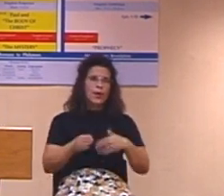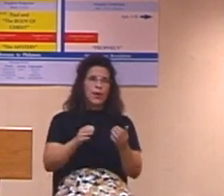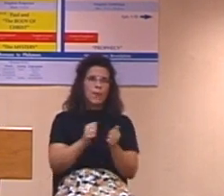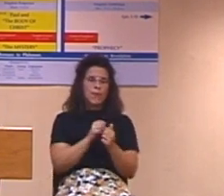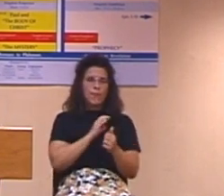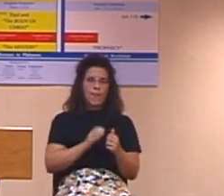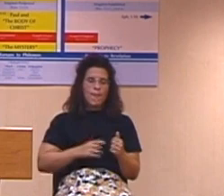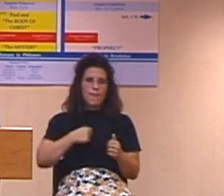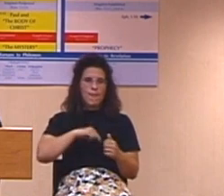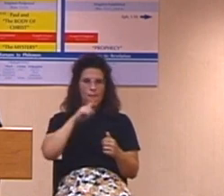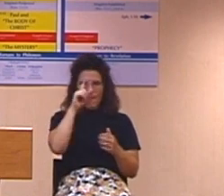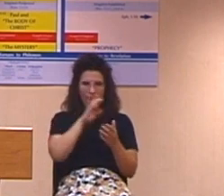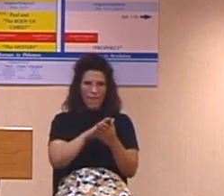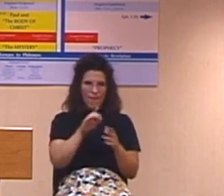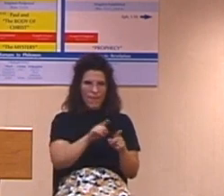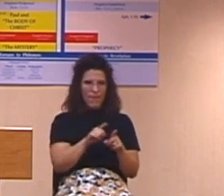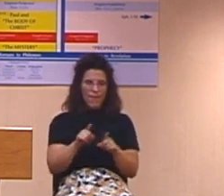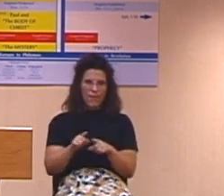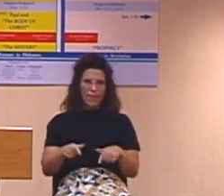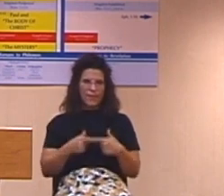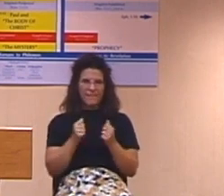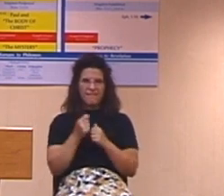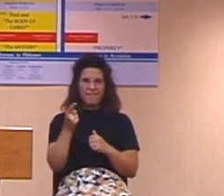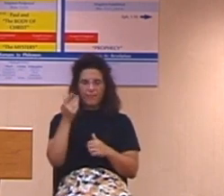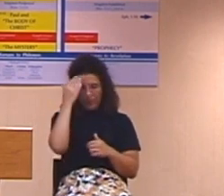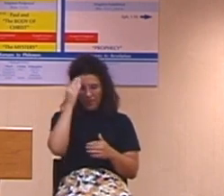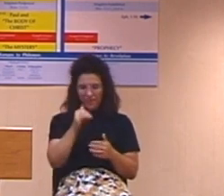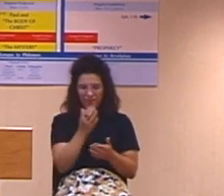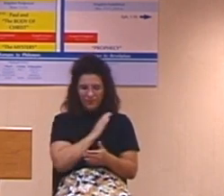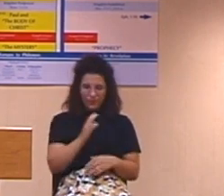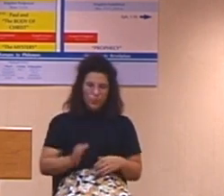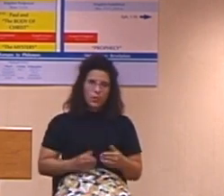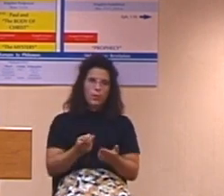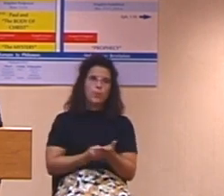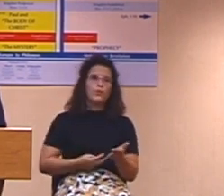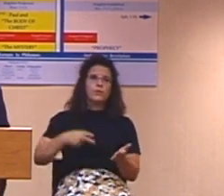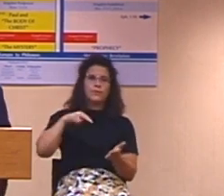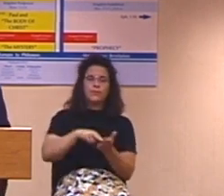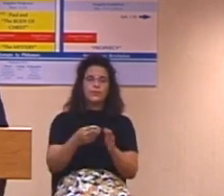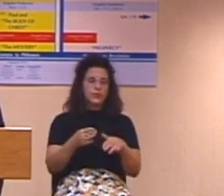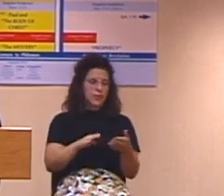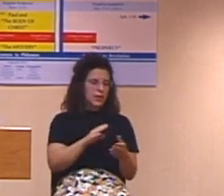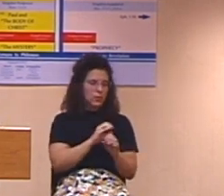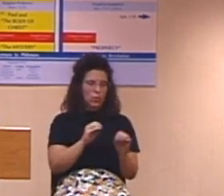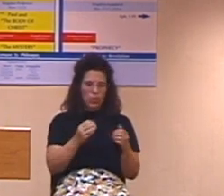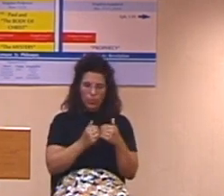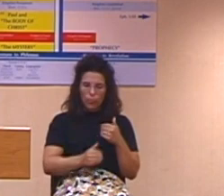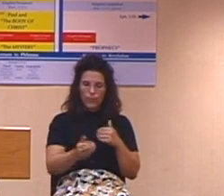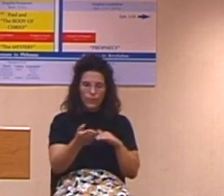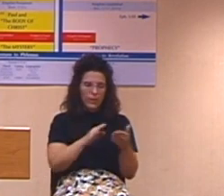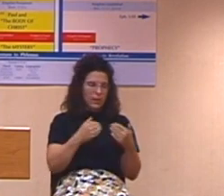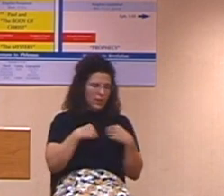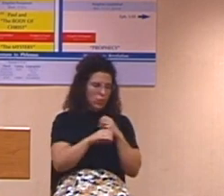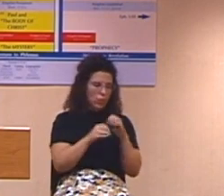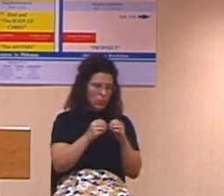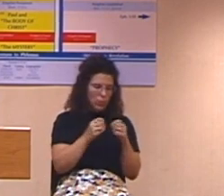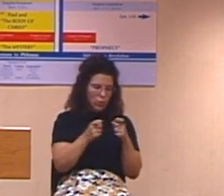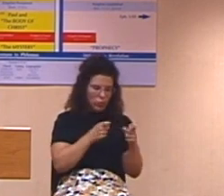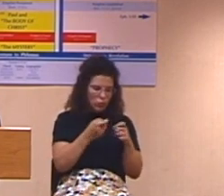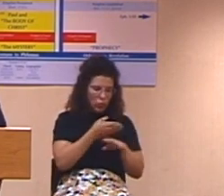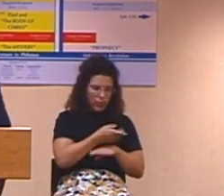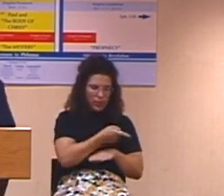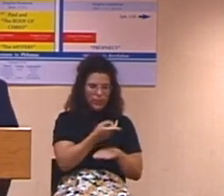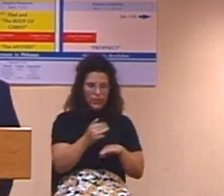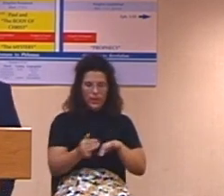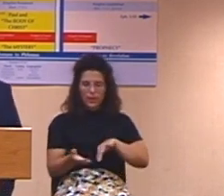that we shall also live with him, knowing that Christ, being raised from the dead, dieth no more, death hath no more dominion over him. For in that he died